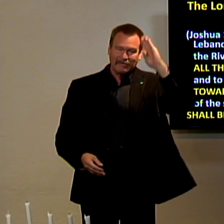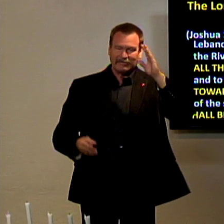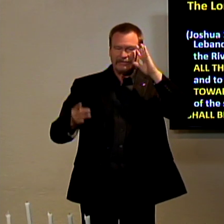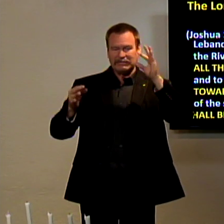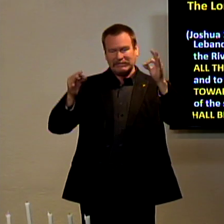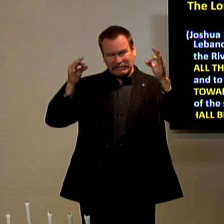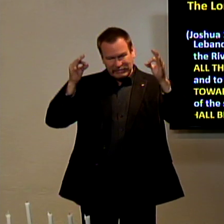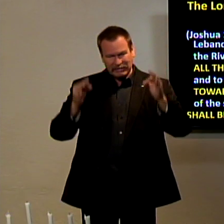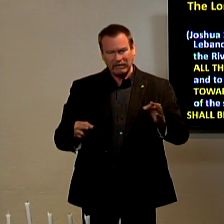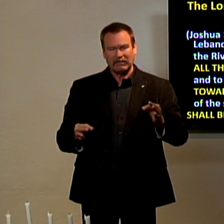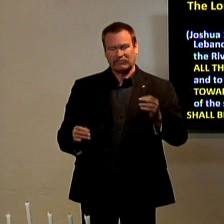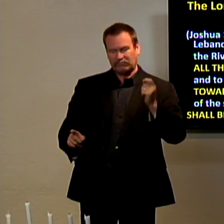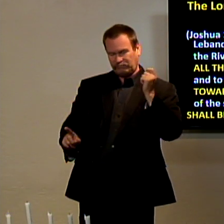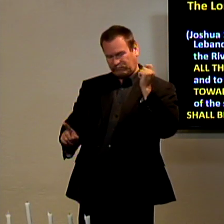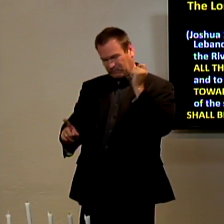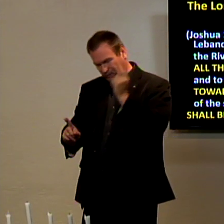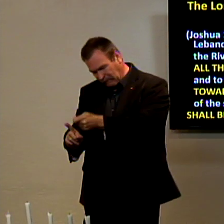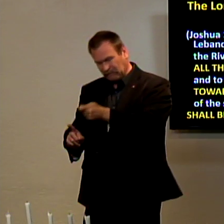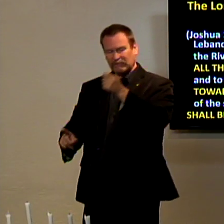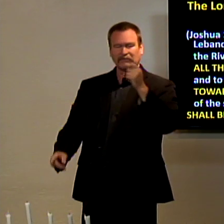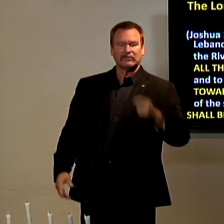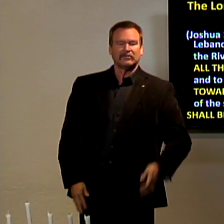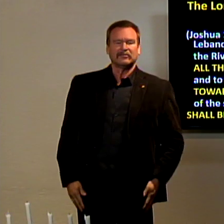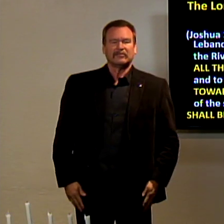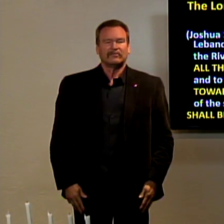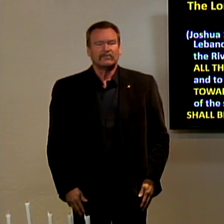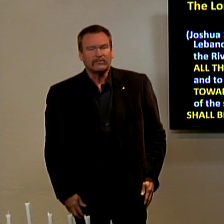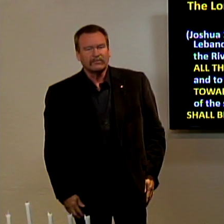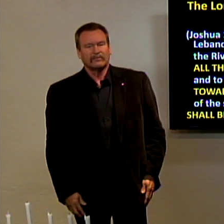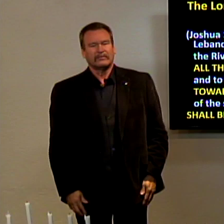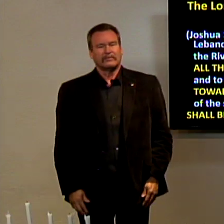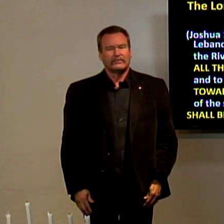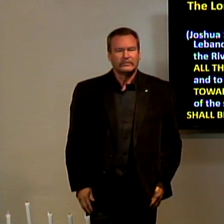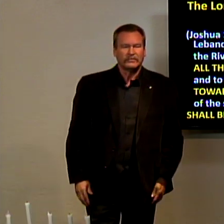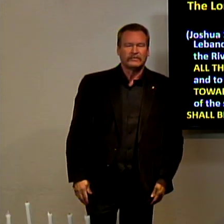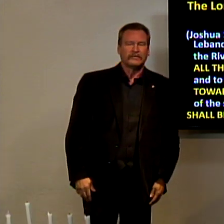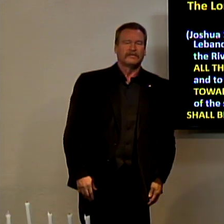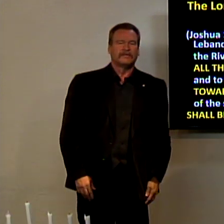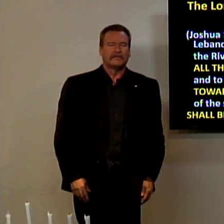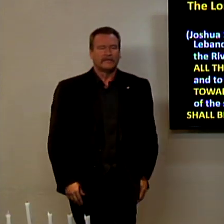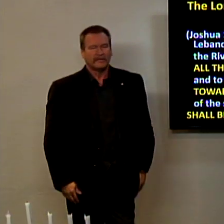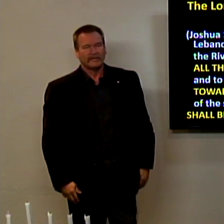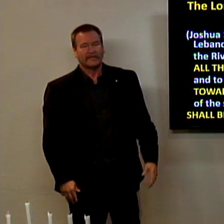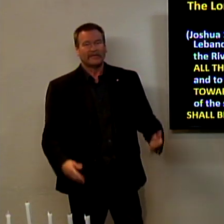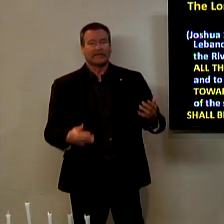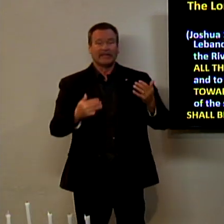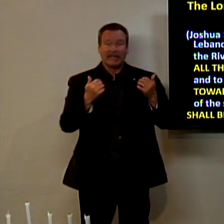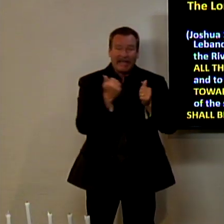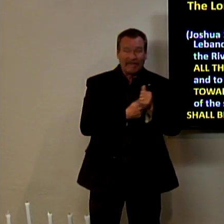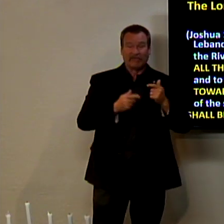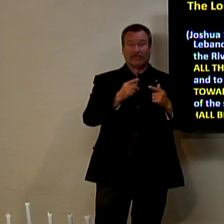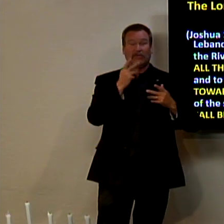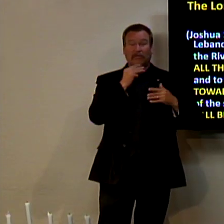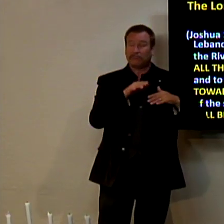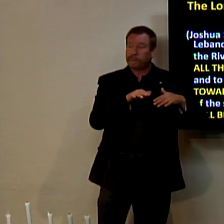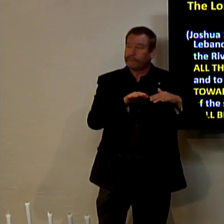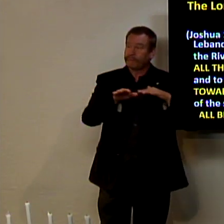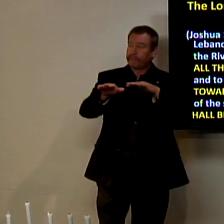It wasn't the Israelites' decision to do that. It was God's decision. It was his promise that he had